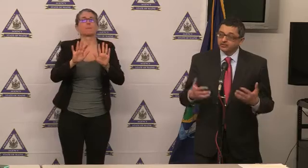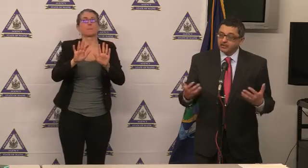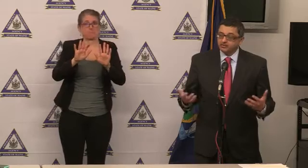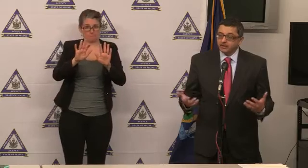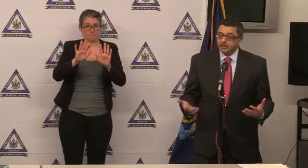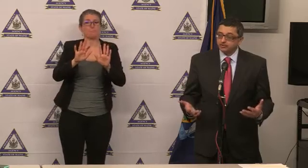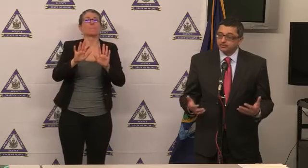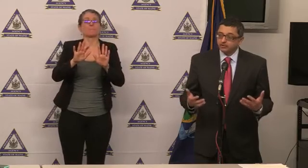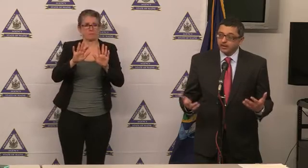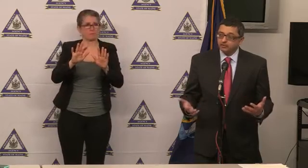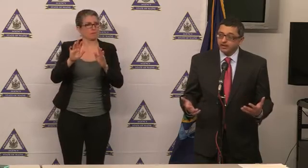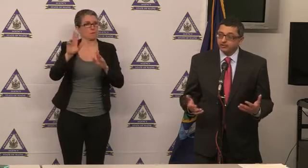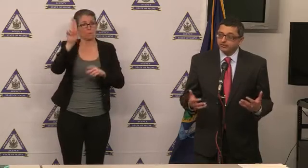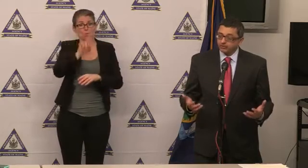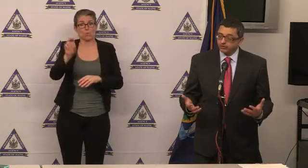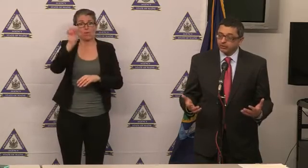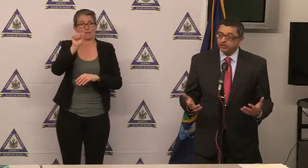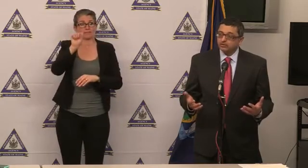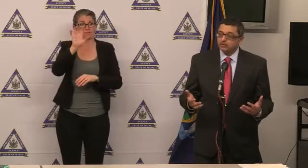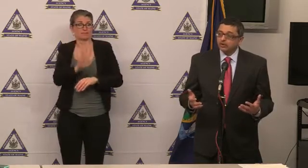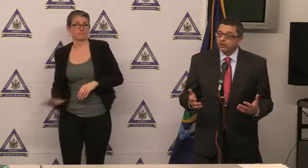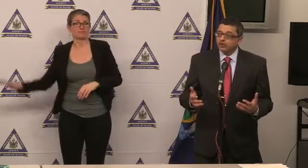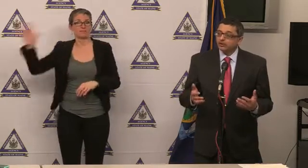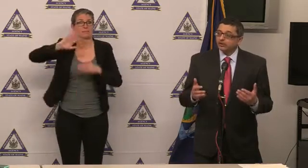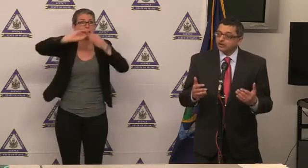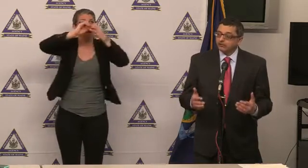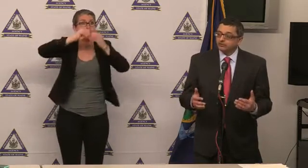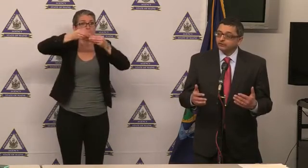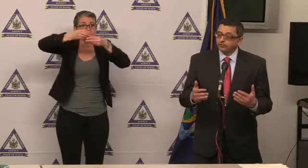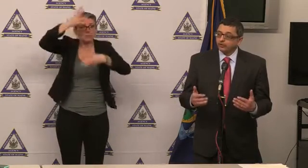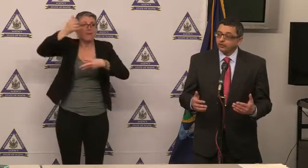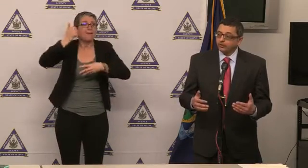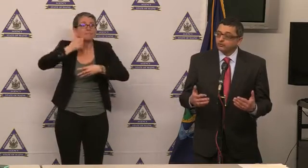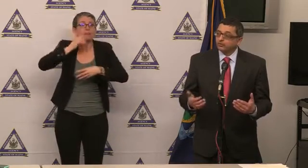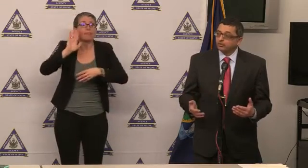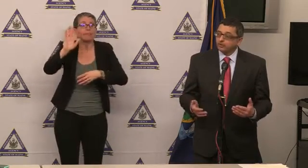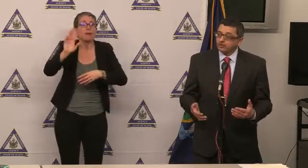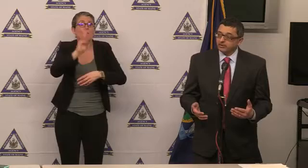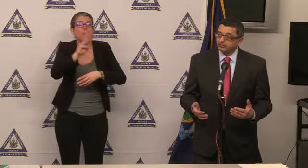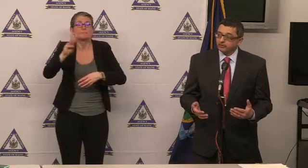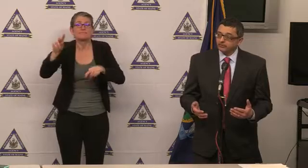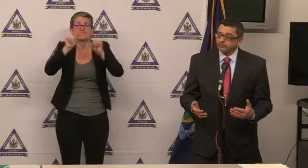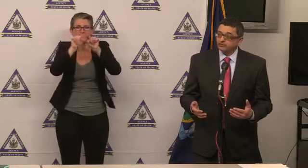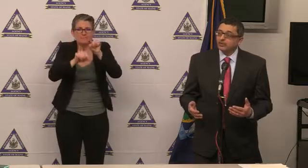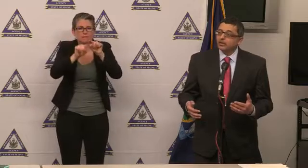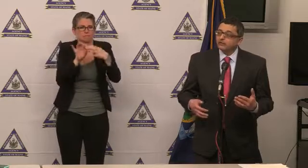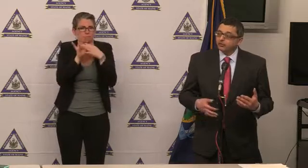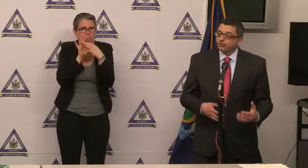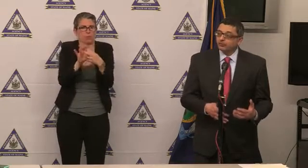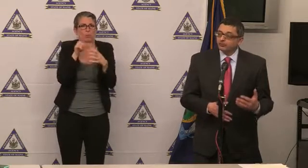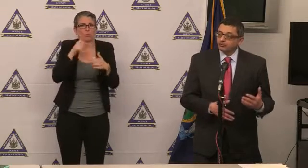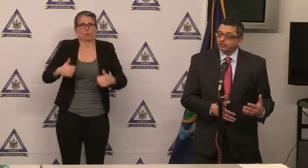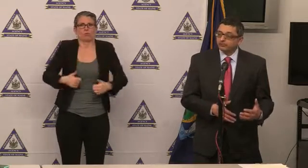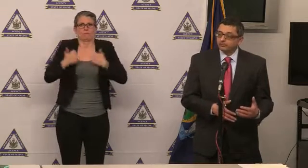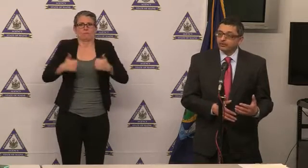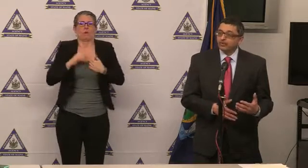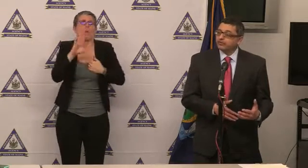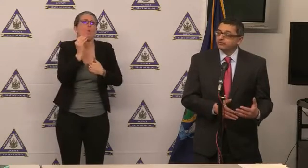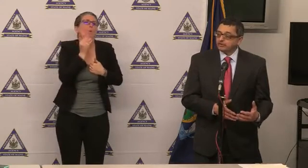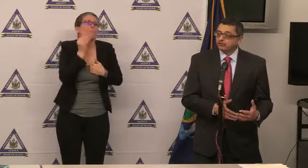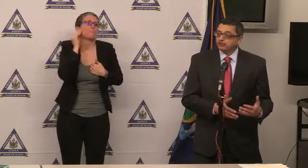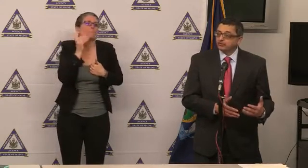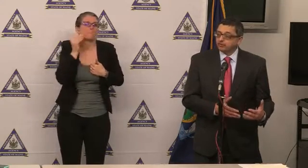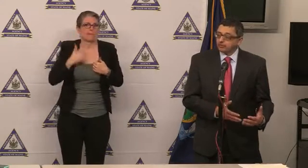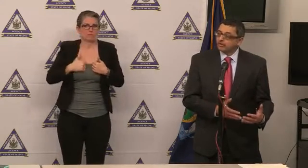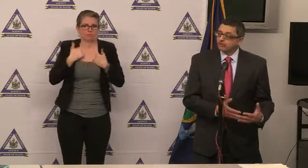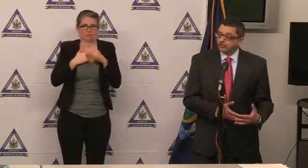We follow a national compact or protocol where cases are recorded for bookkeeping purposes in the